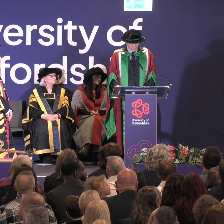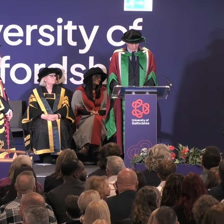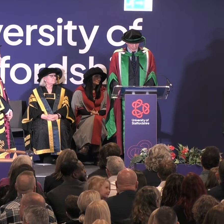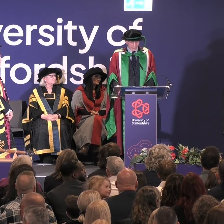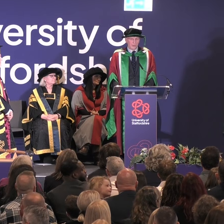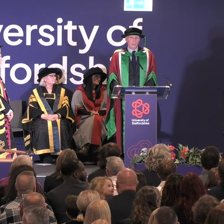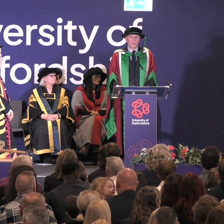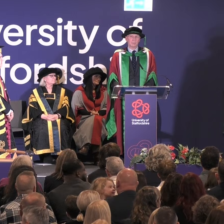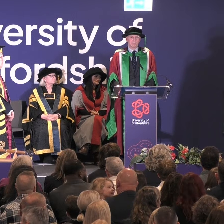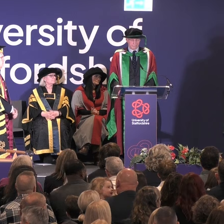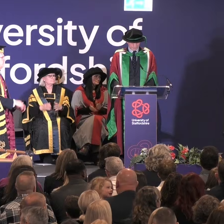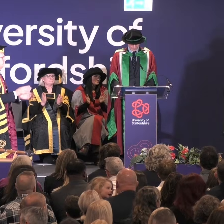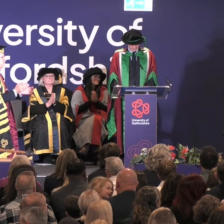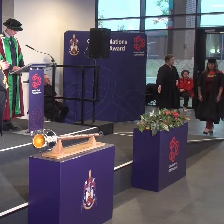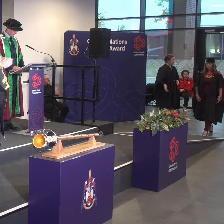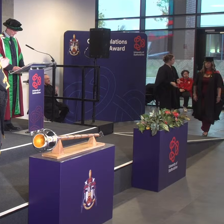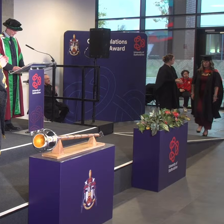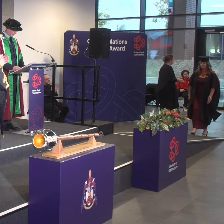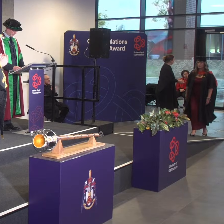Tanisha Jasmine Hercombe.